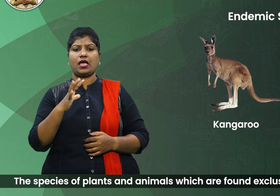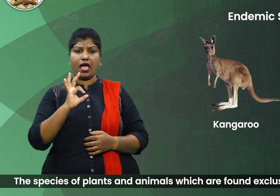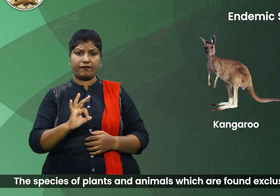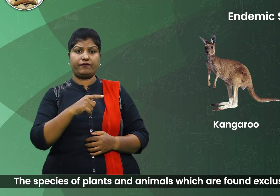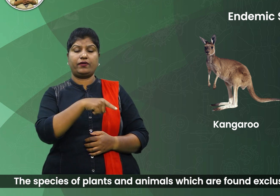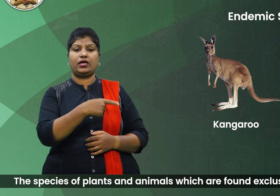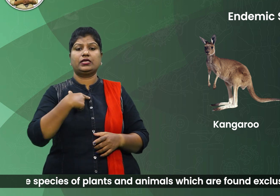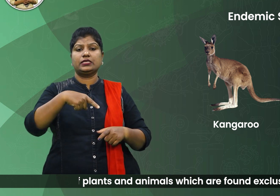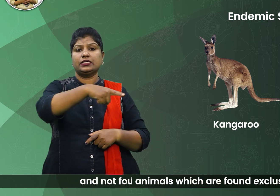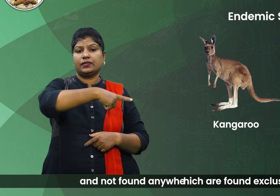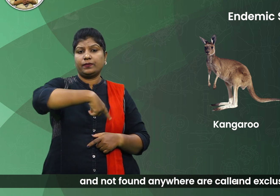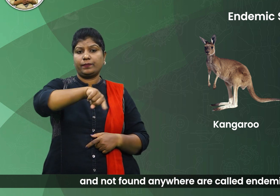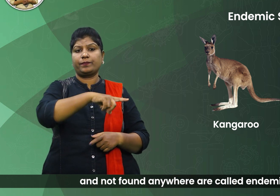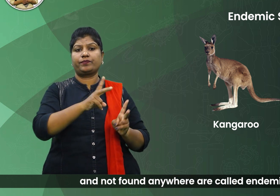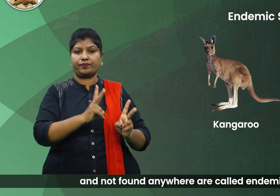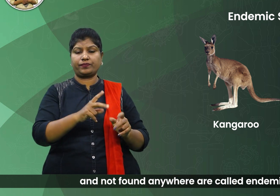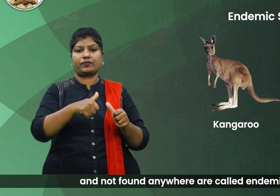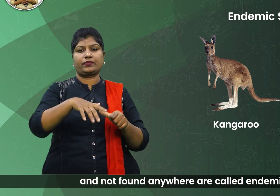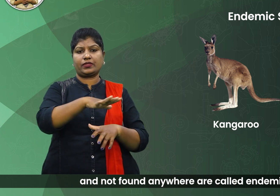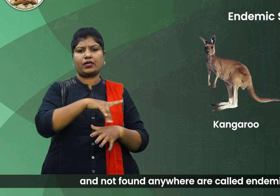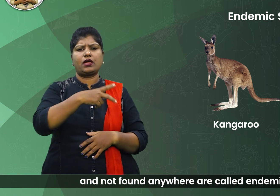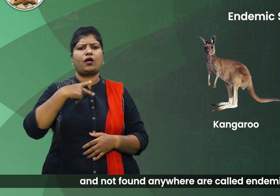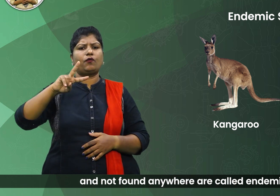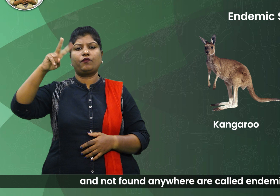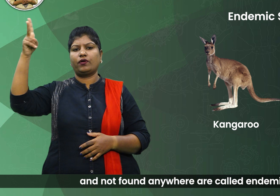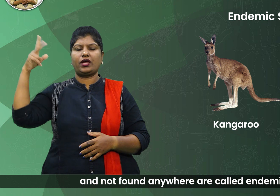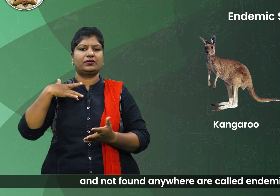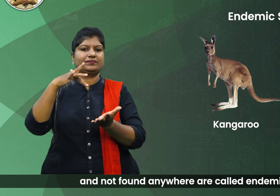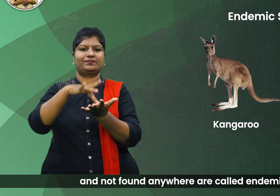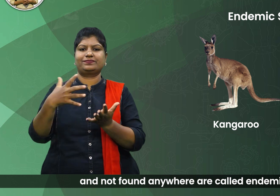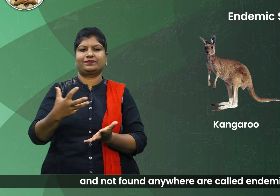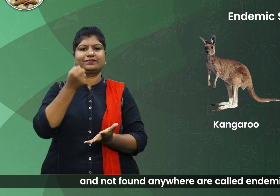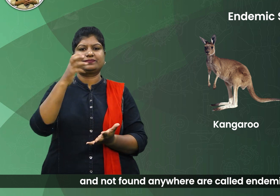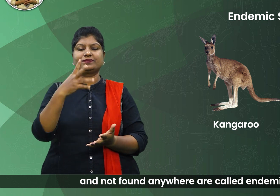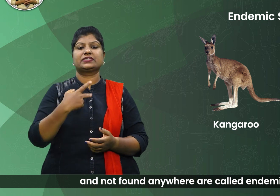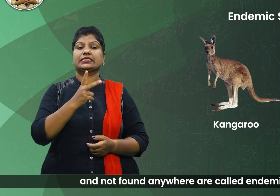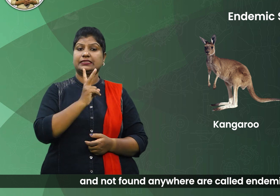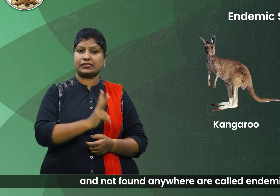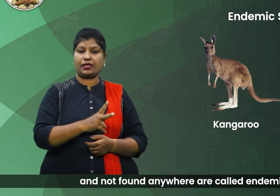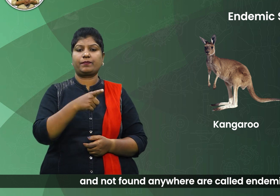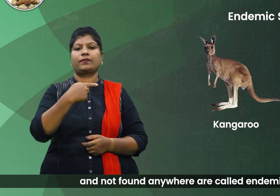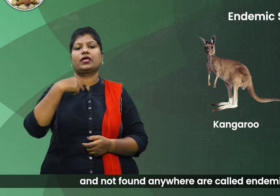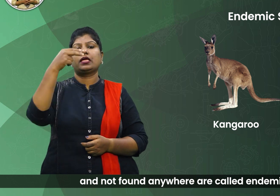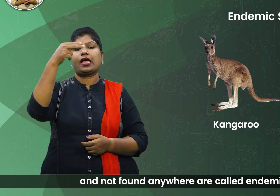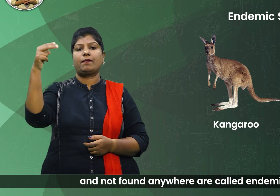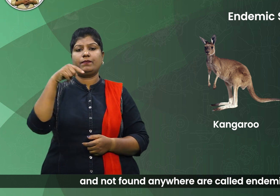area and not found anywhere are called endemic species.